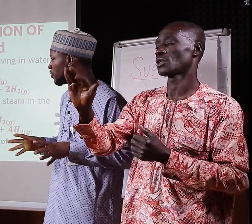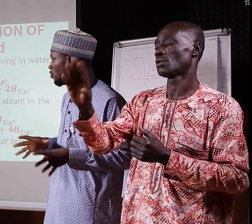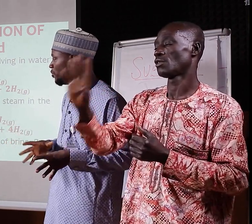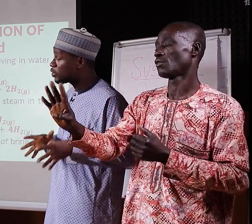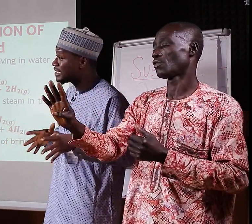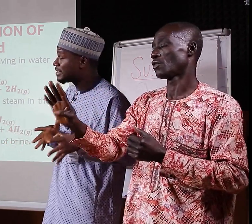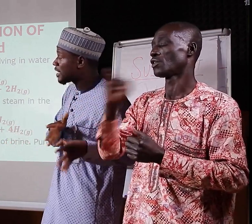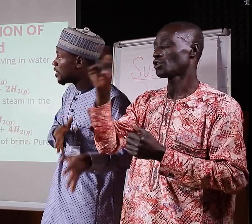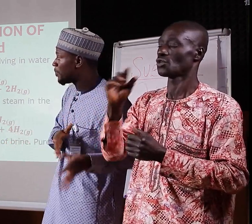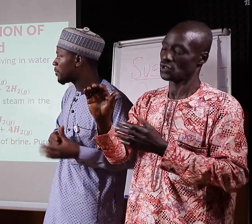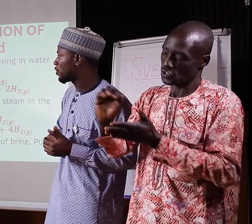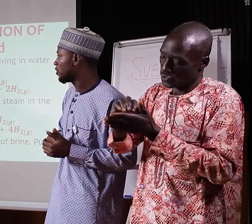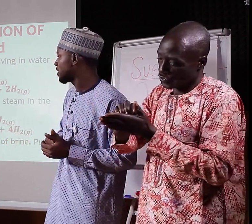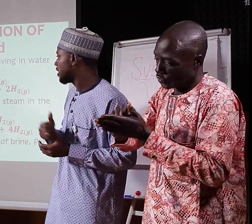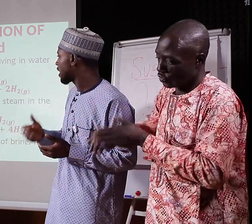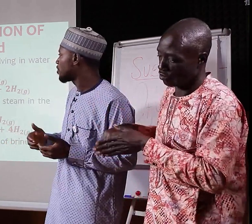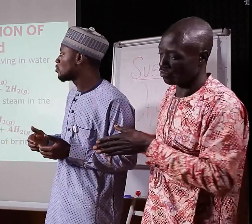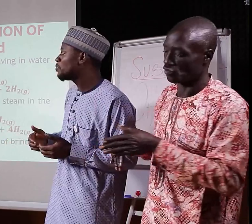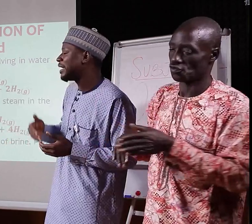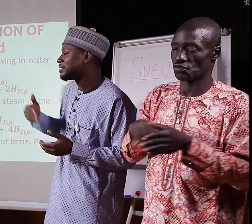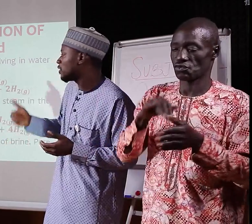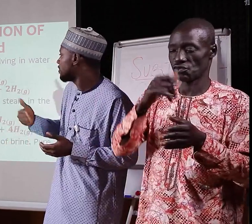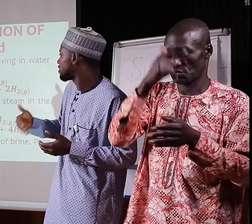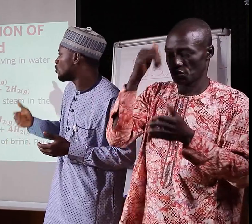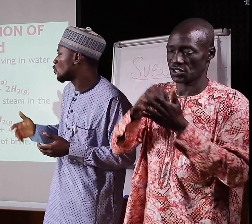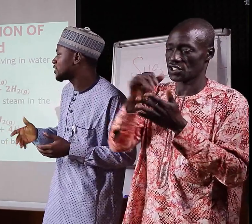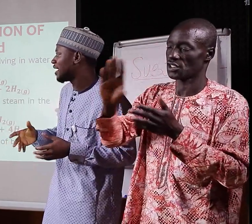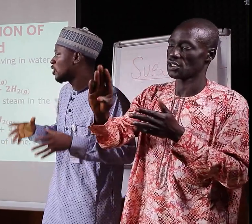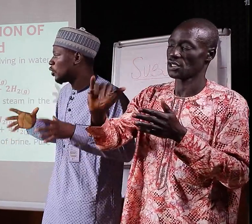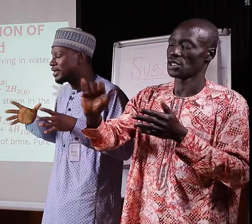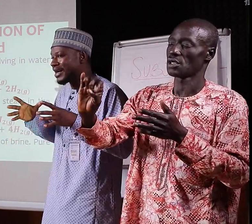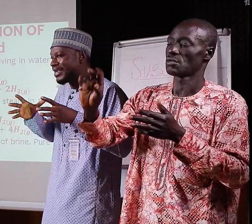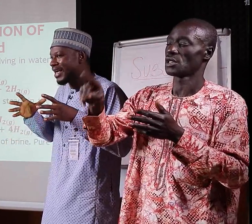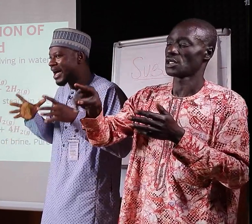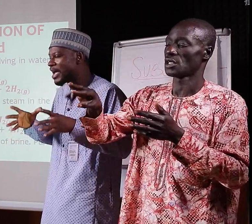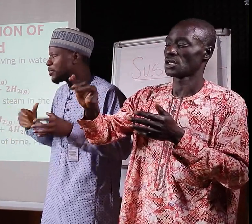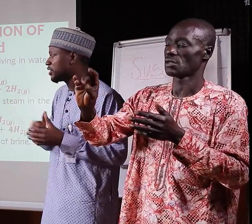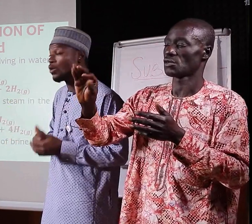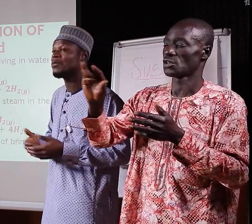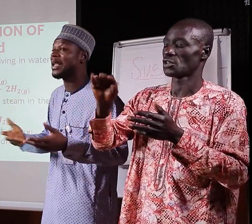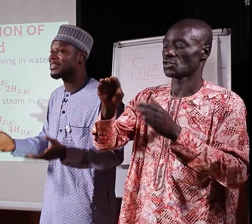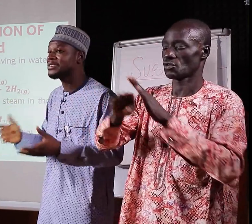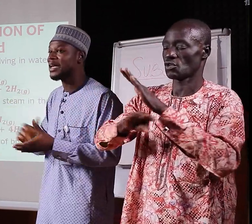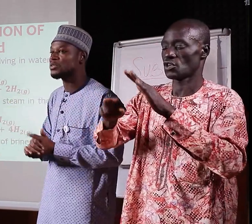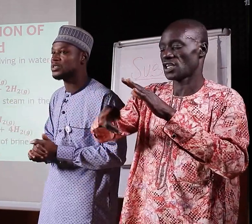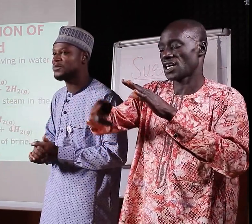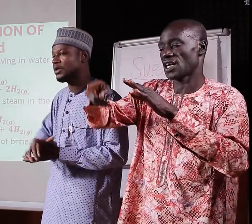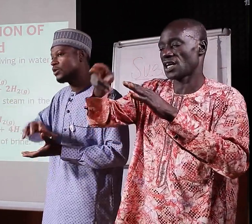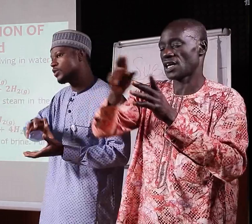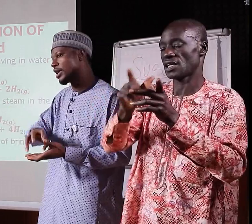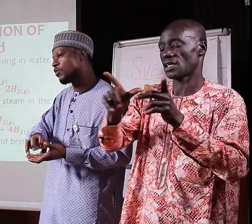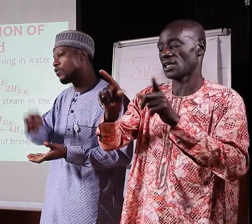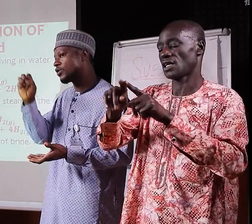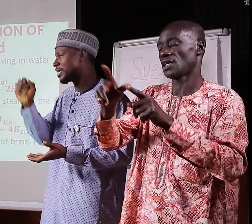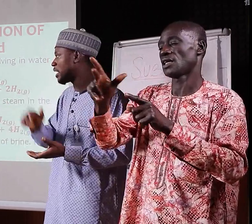always removed because it is now a byproduct. It can be removed by dissolving it in water under a high pressure of like 30 atmosphere.